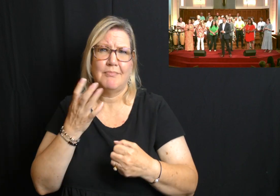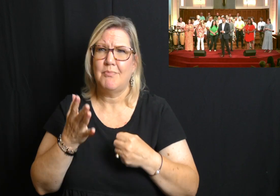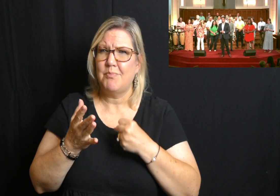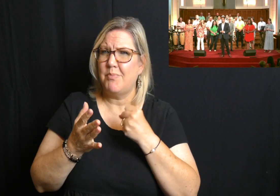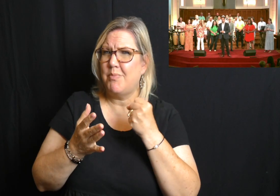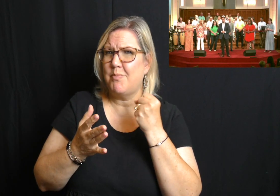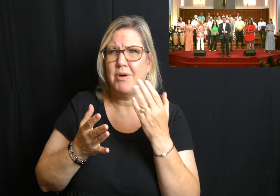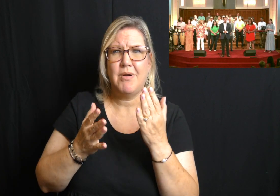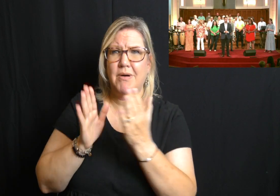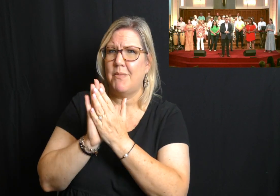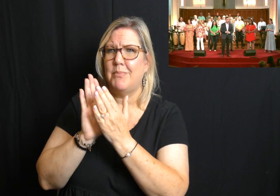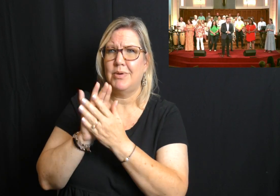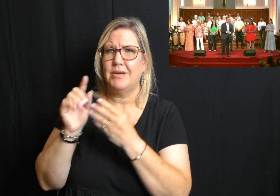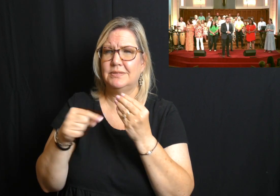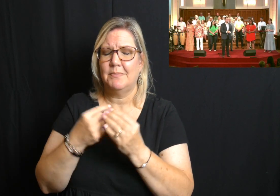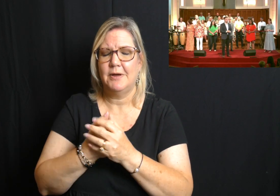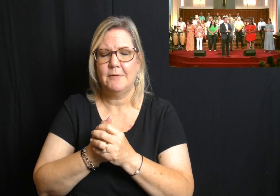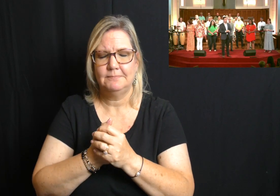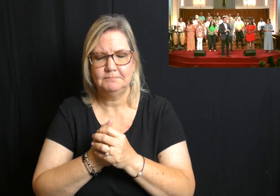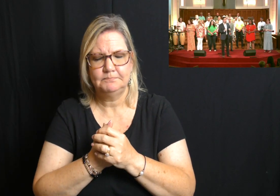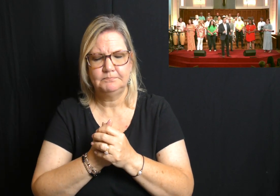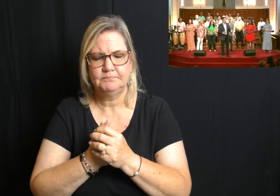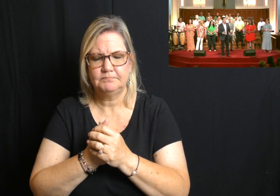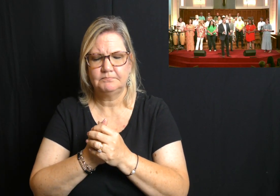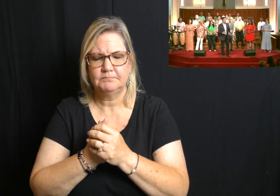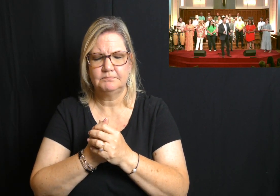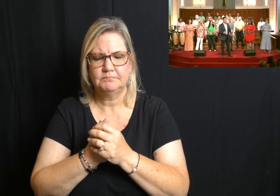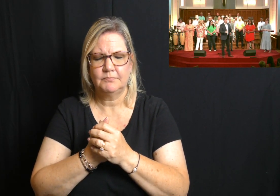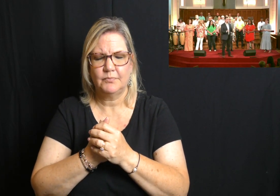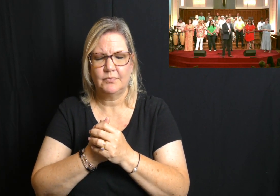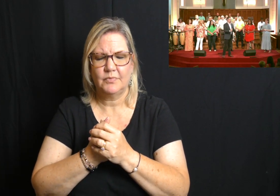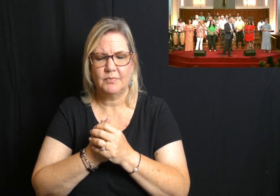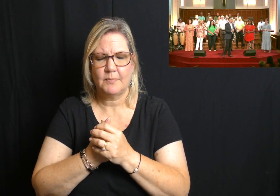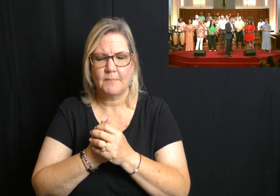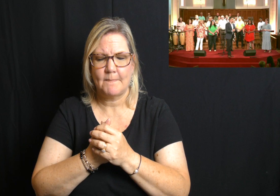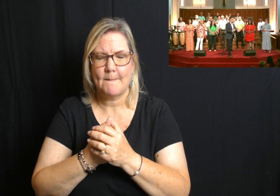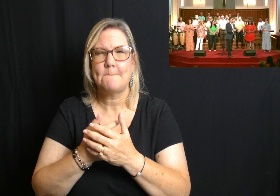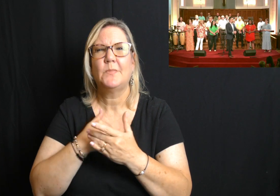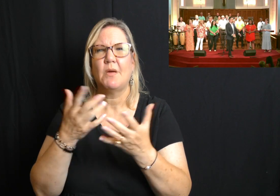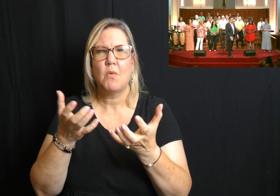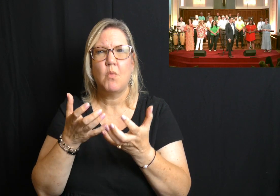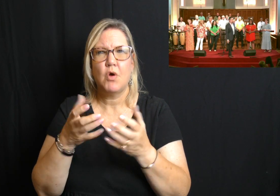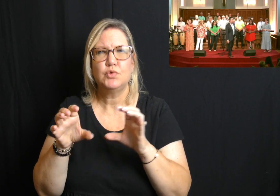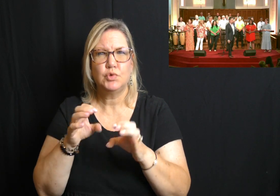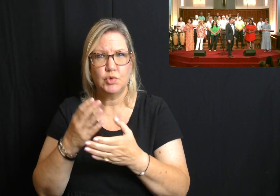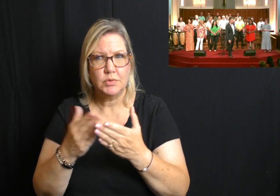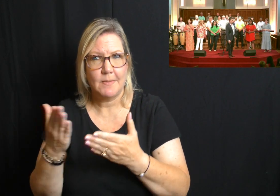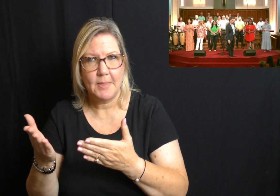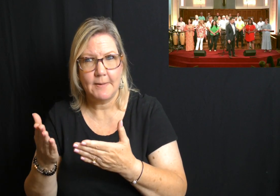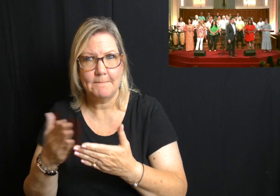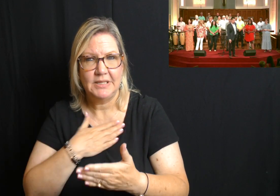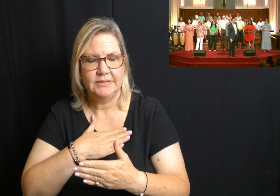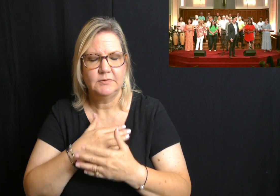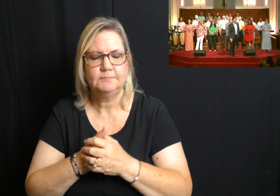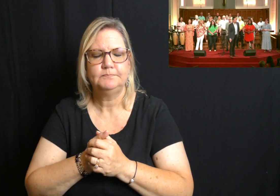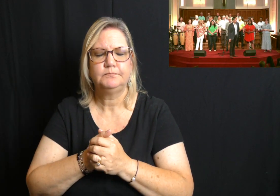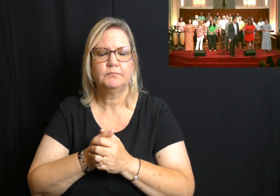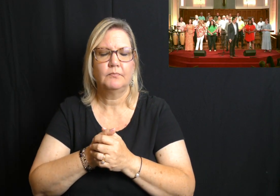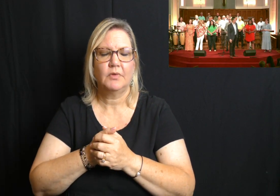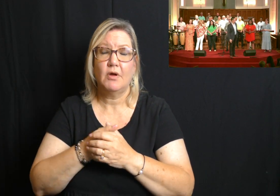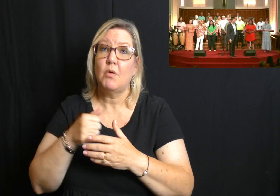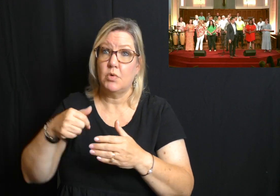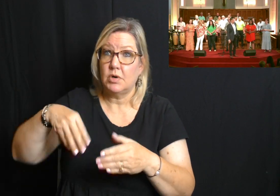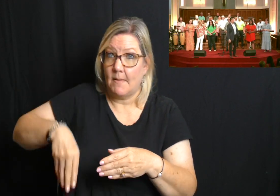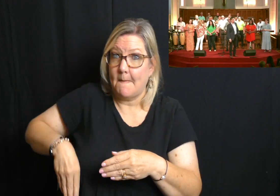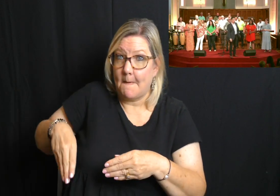I'm so glad that you're here. For us to know that you're here, I want you to do something. I want you to reach in your pocket right now. Go ahead, reach